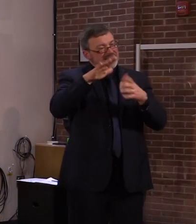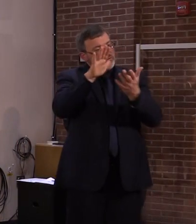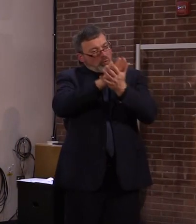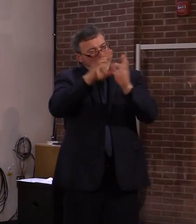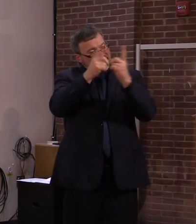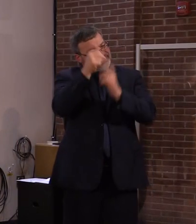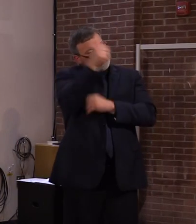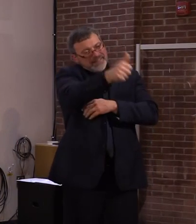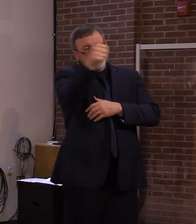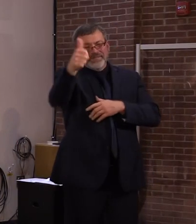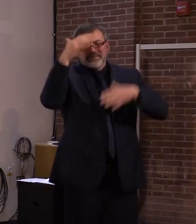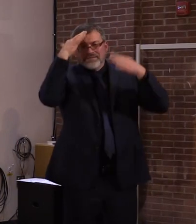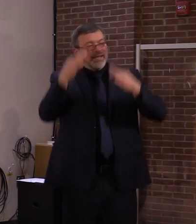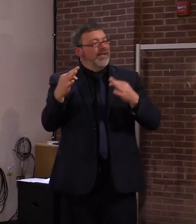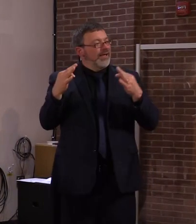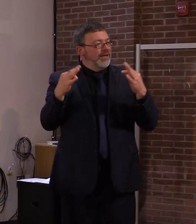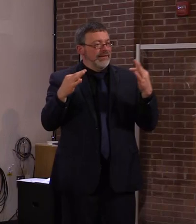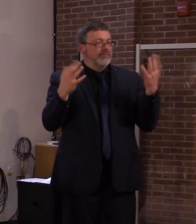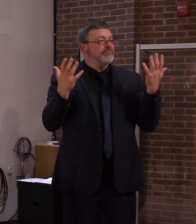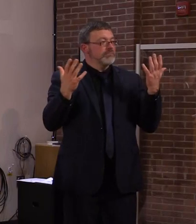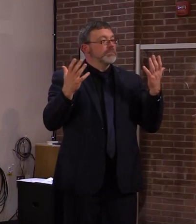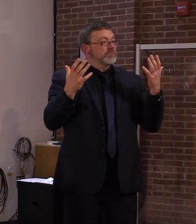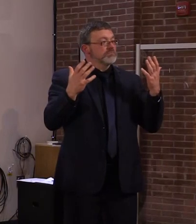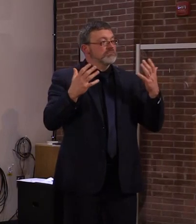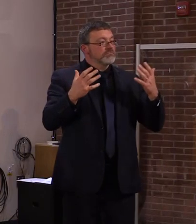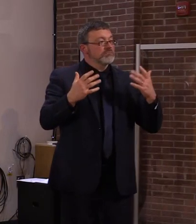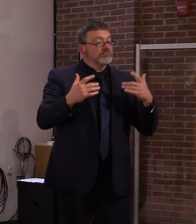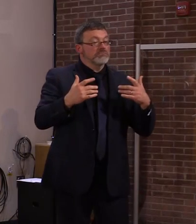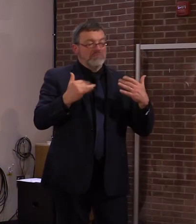that guidance or not. Secretary French.